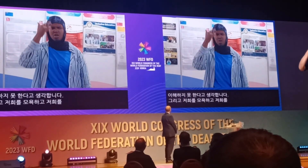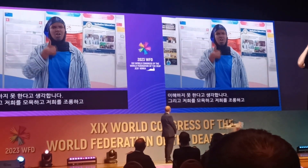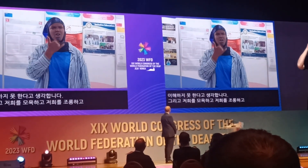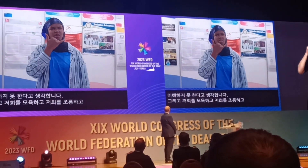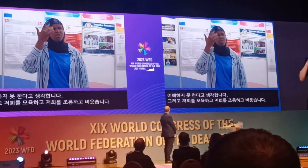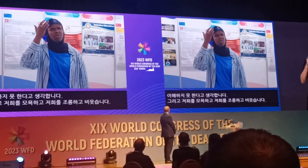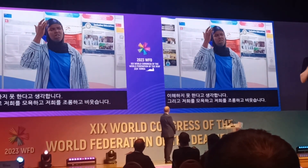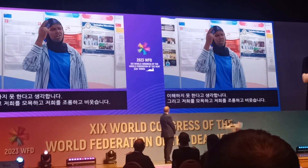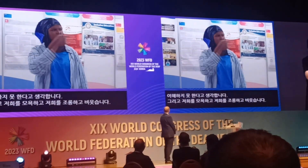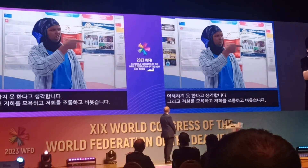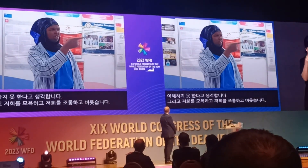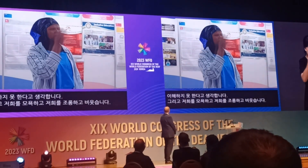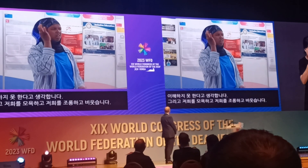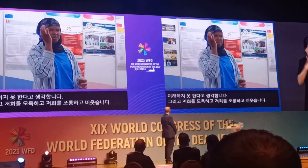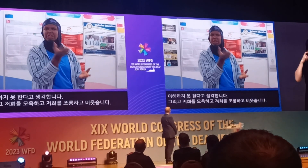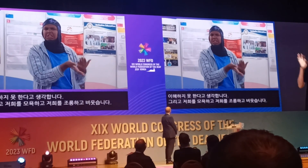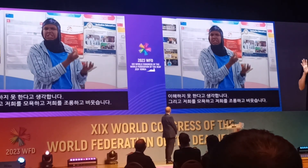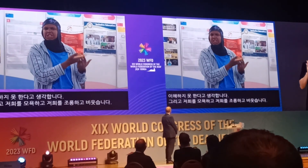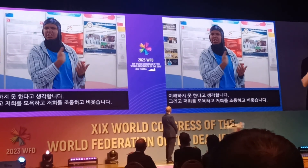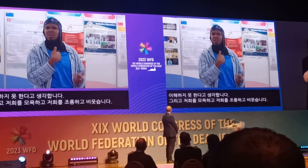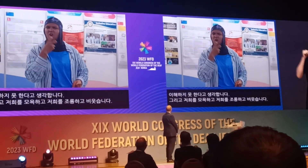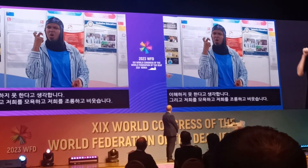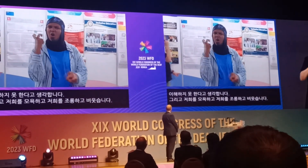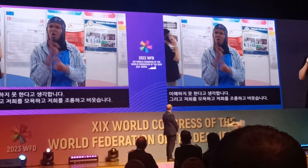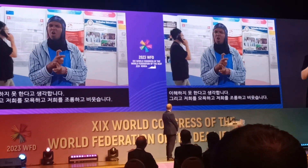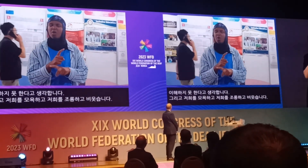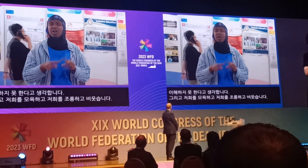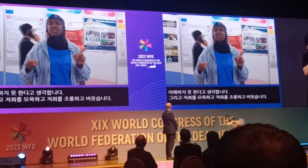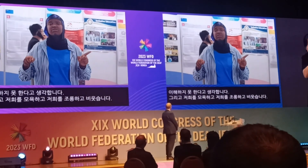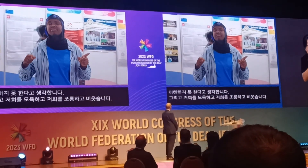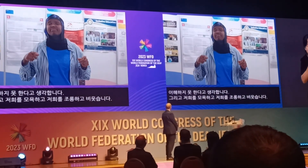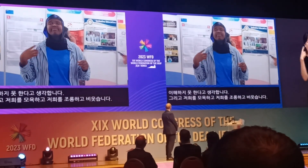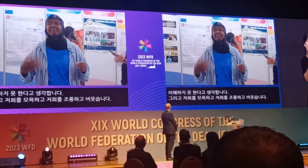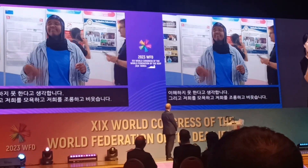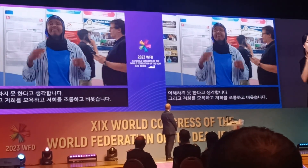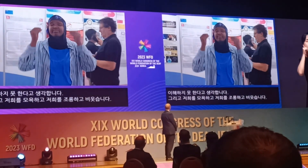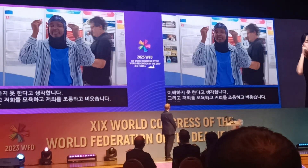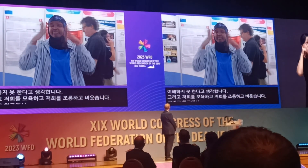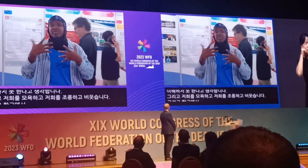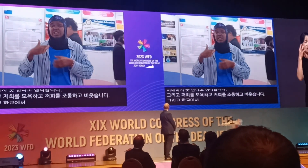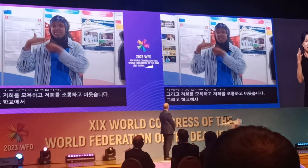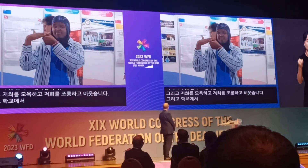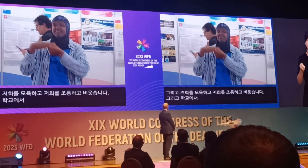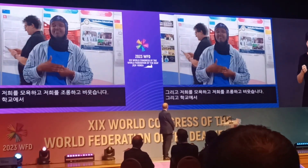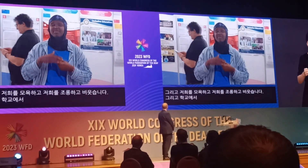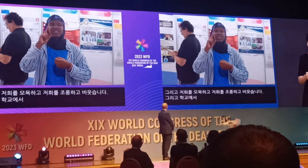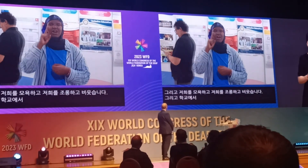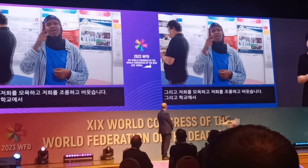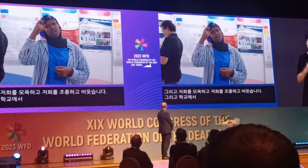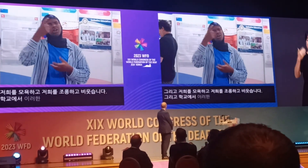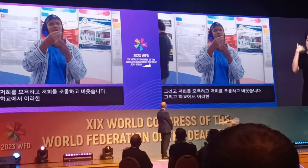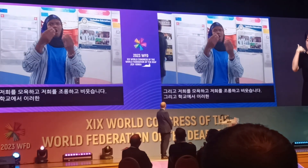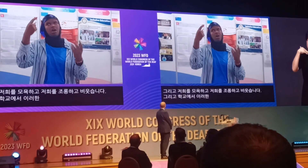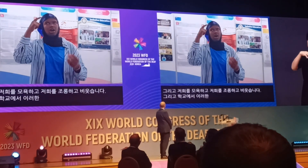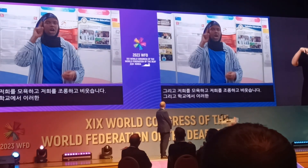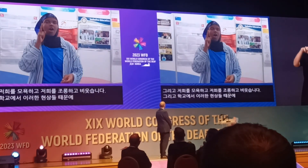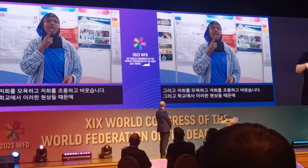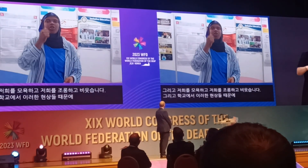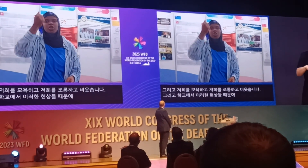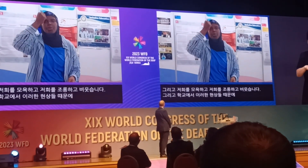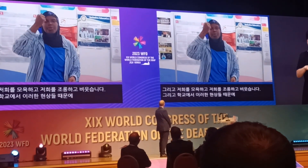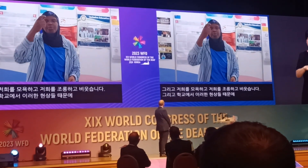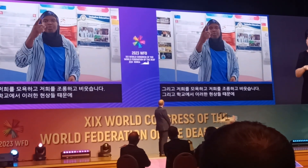again, in schools, I feel like I'm constantly put down and I'm constantly misunderstood, and